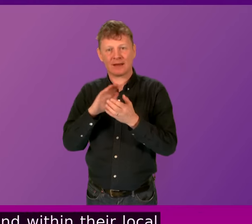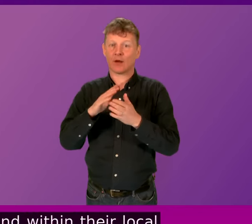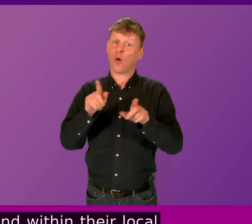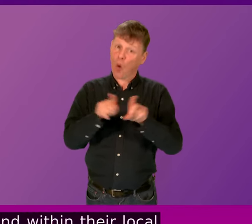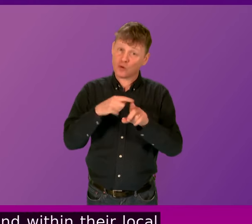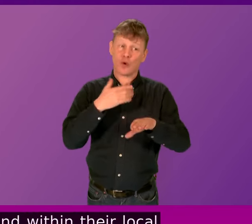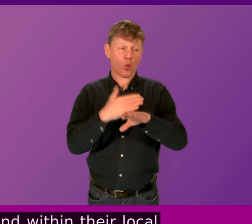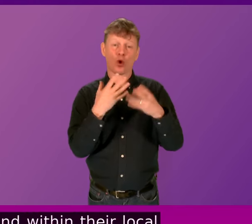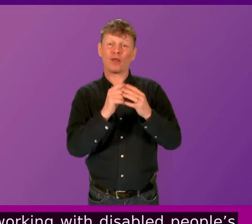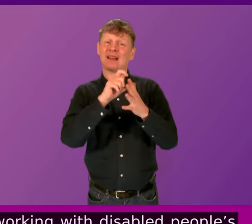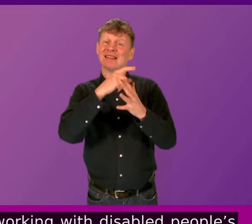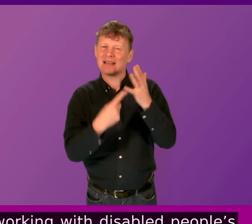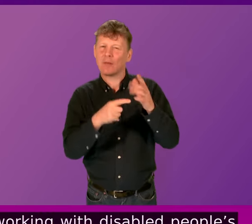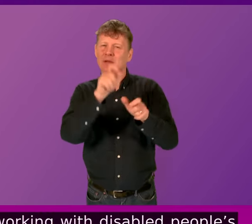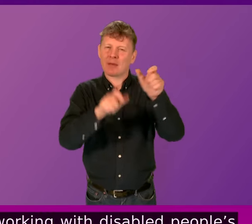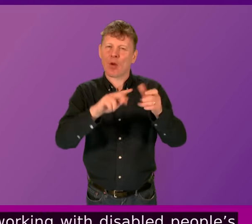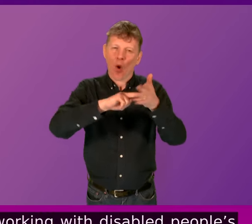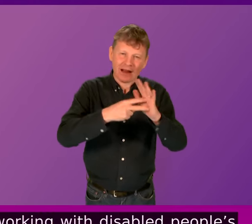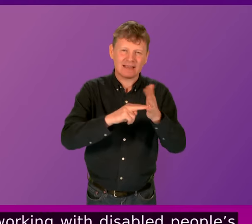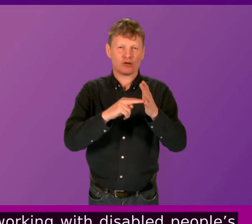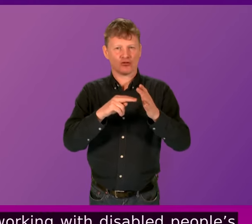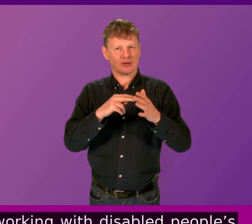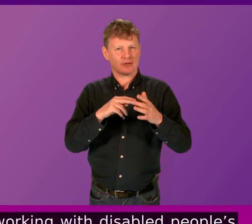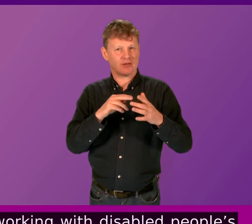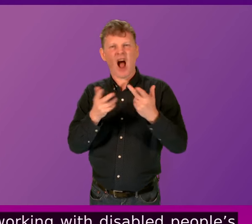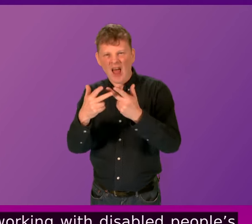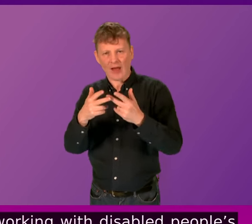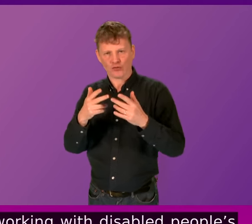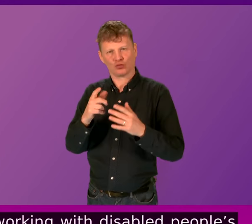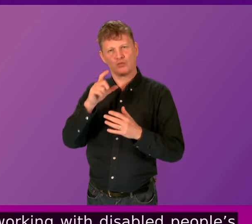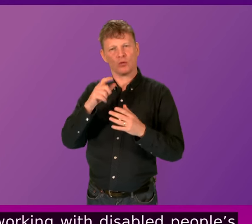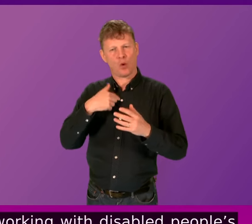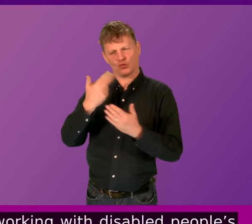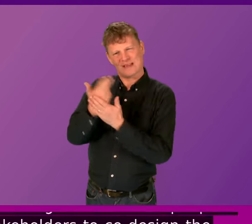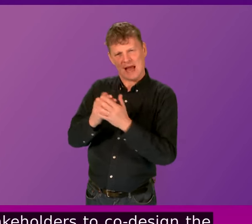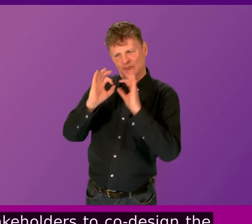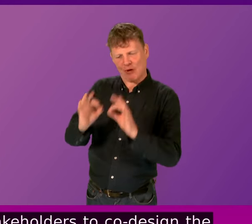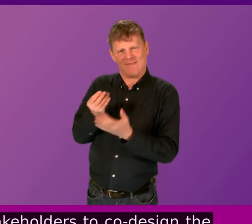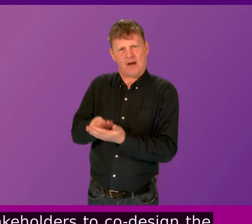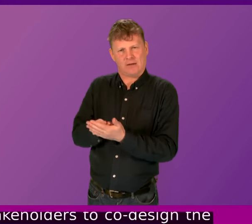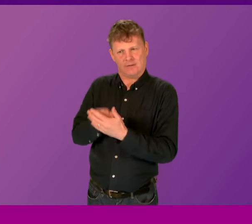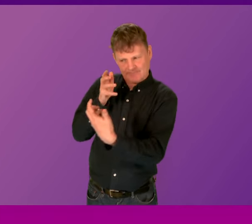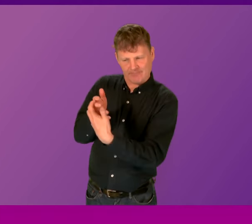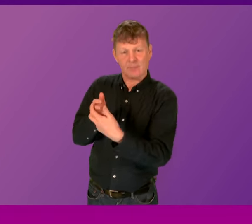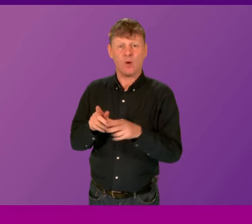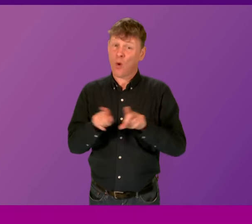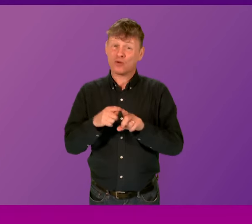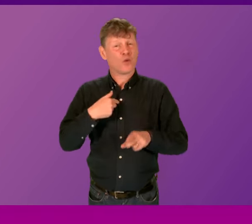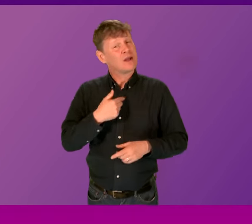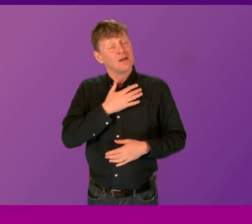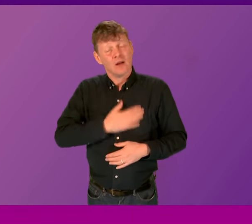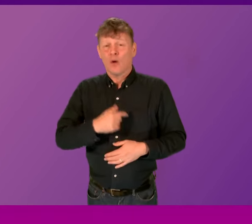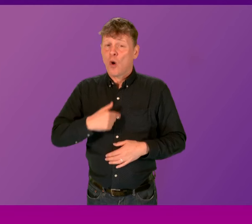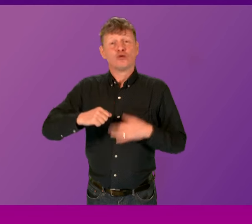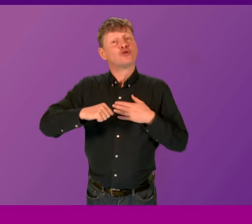other stakeholders to co-design the fund. We're also committed to making Scotland the best place in the